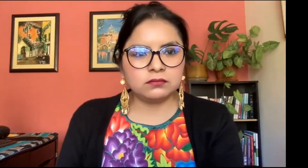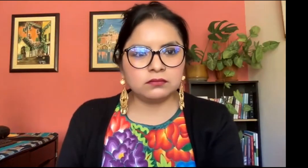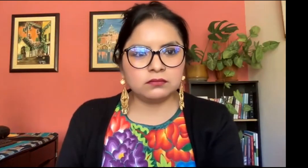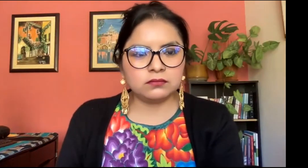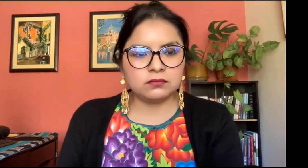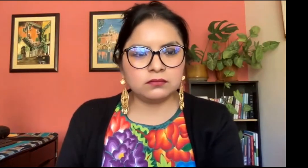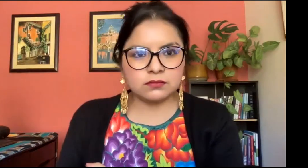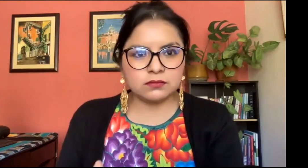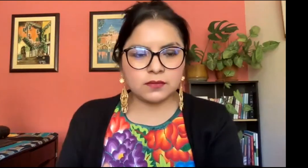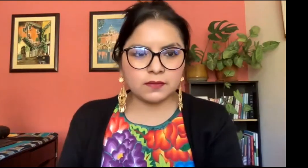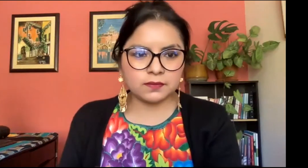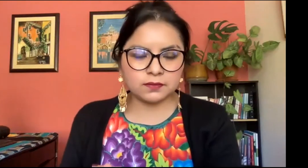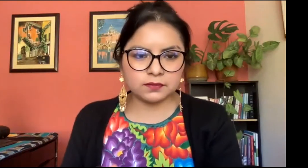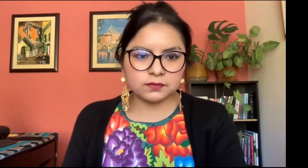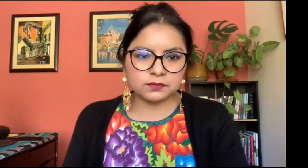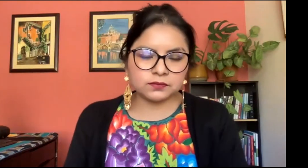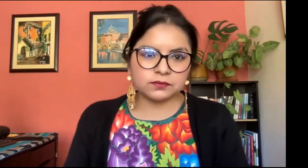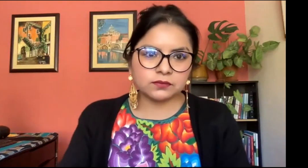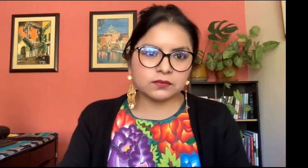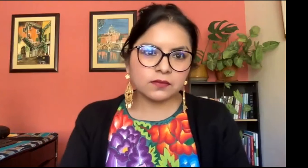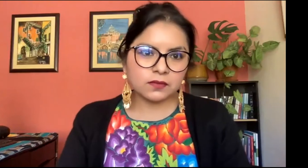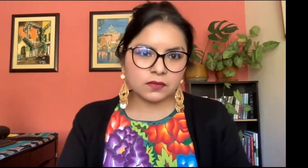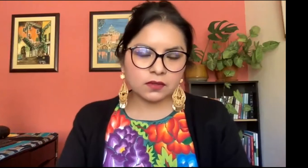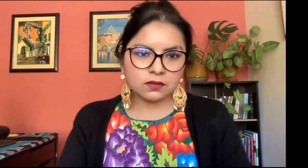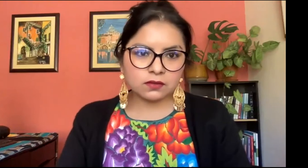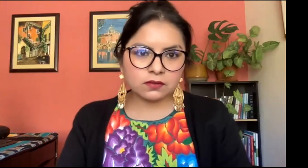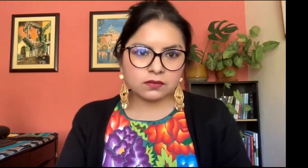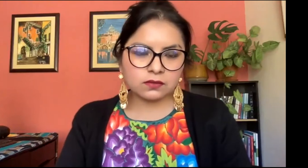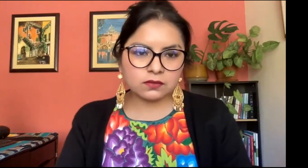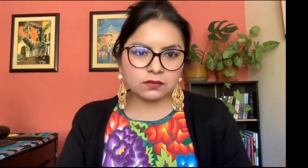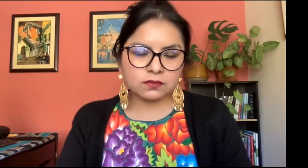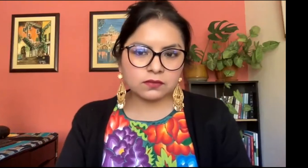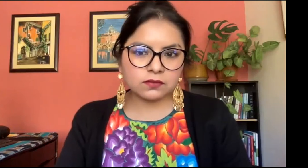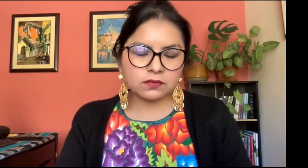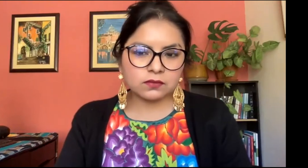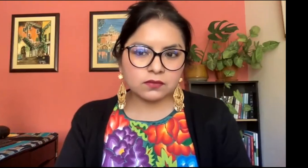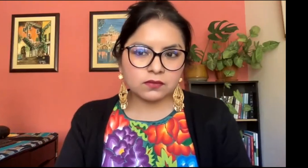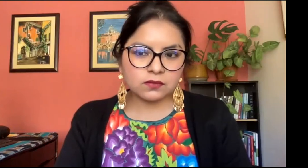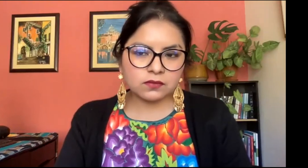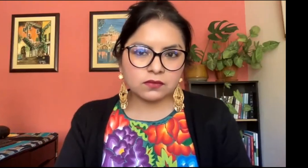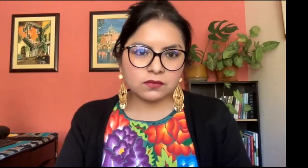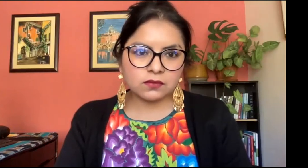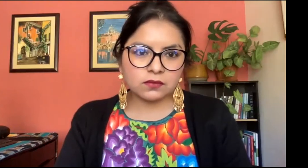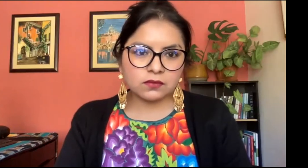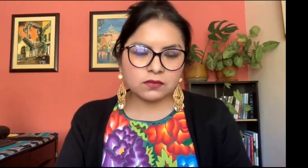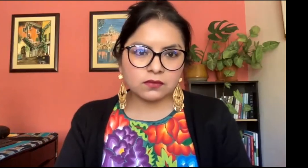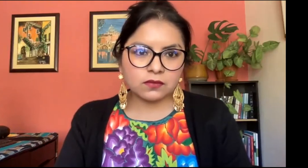order to promote this methodology, not only to have an exchange of knowledge, but also to do public policy. So it will be